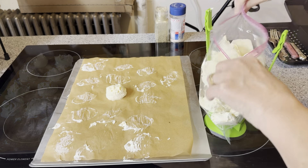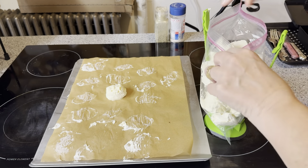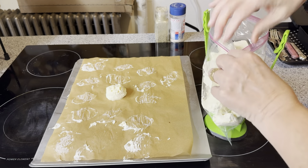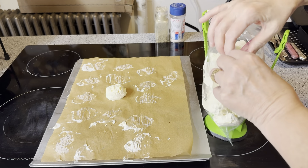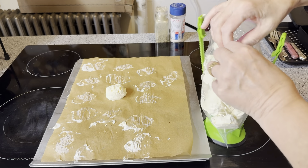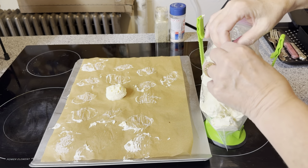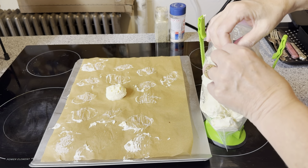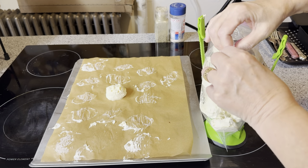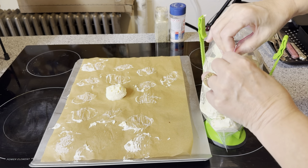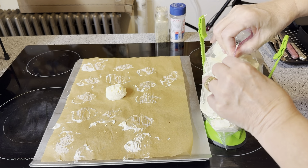the description.